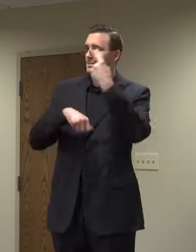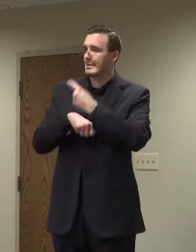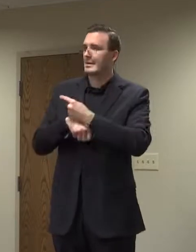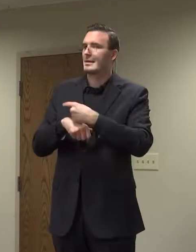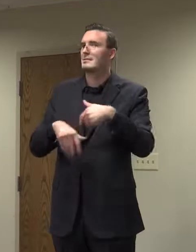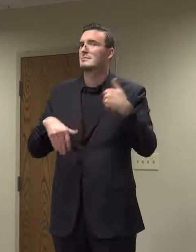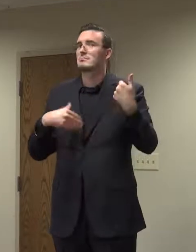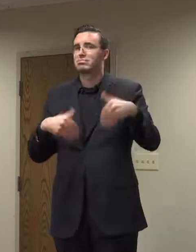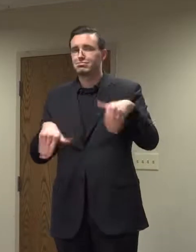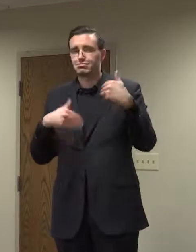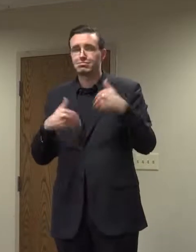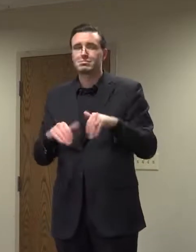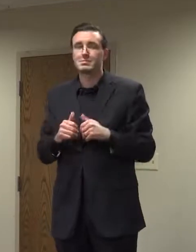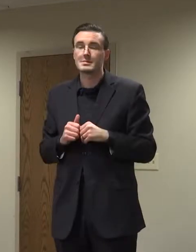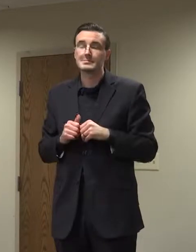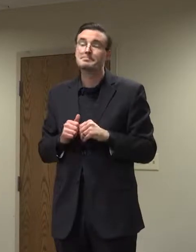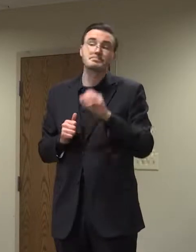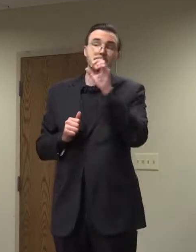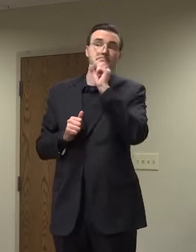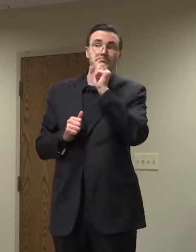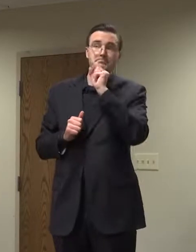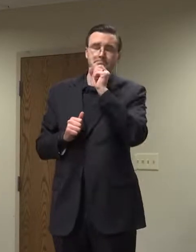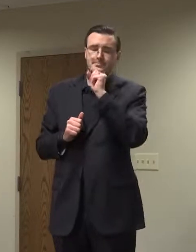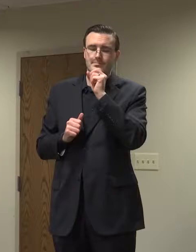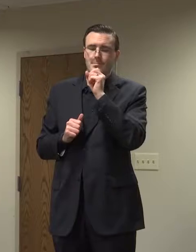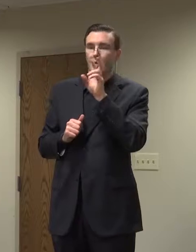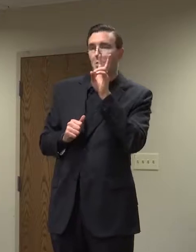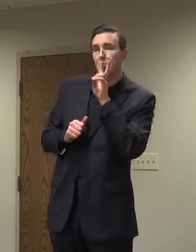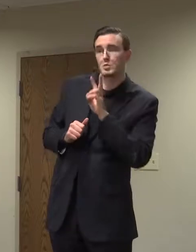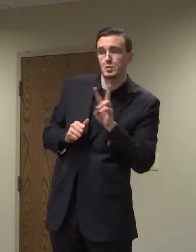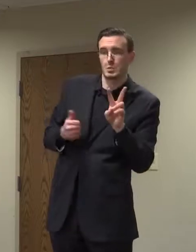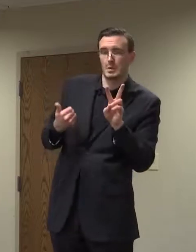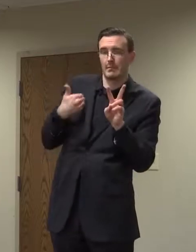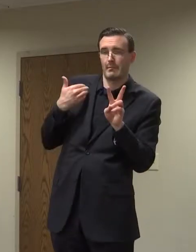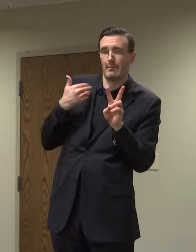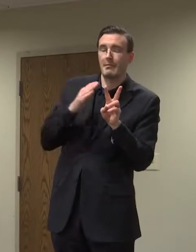Cases were among individuals ages 2 years to 82.